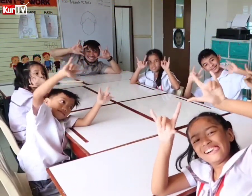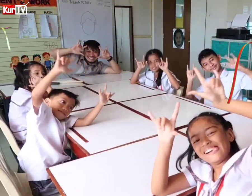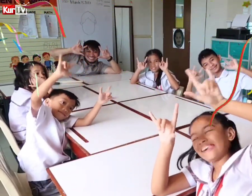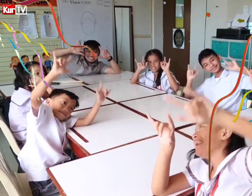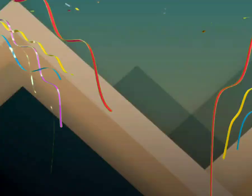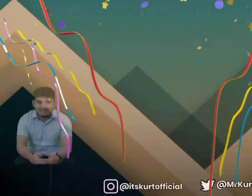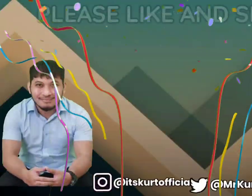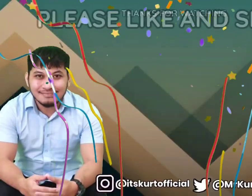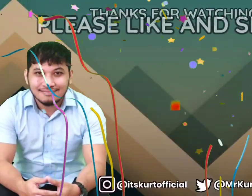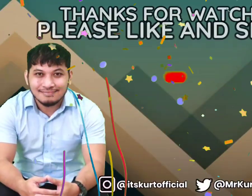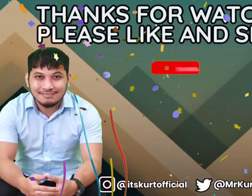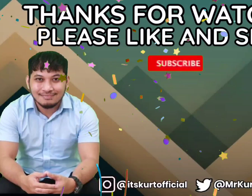I'm good.